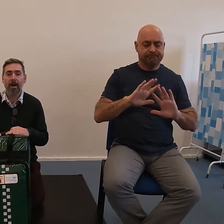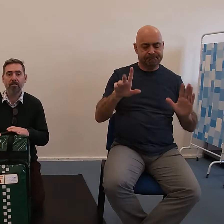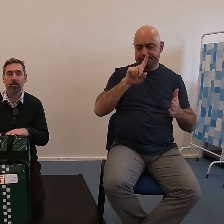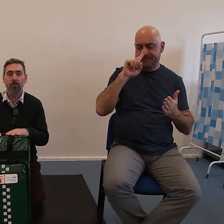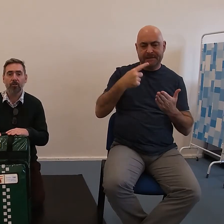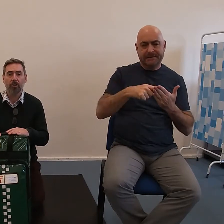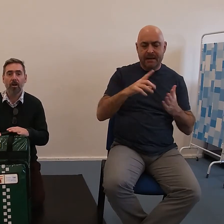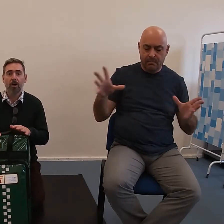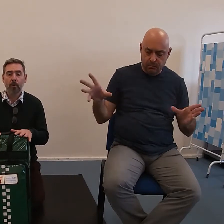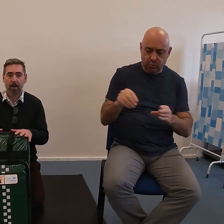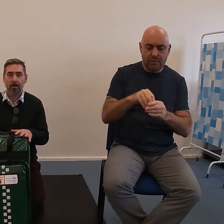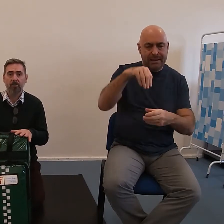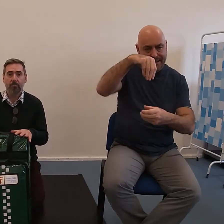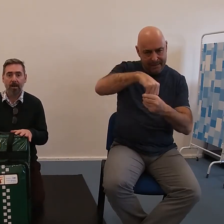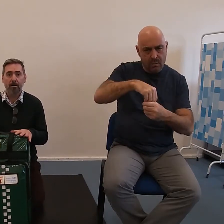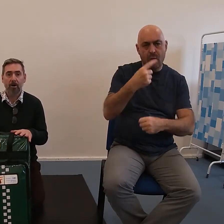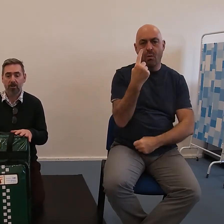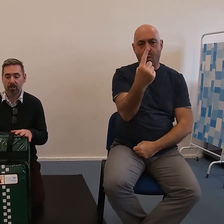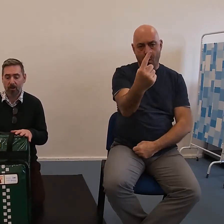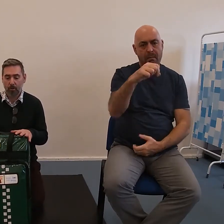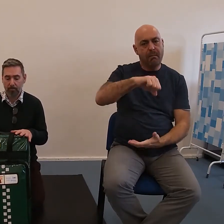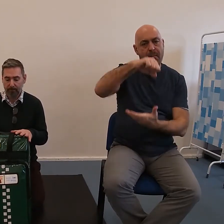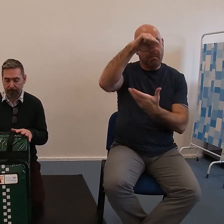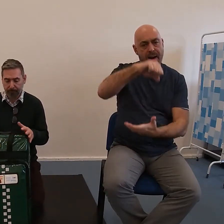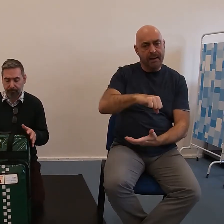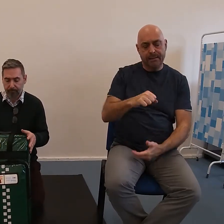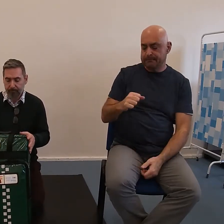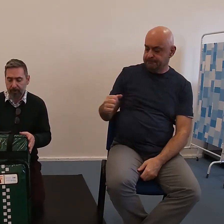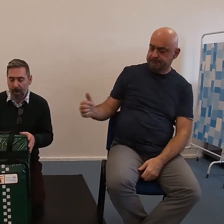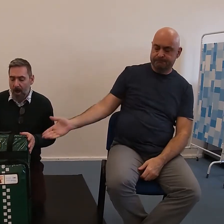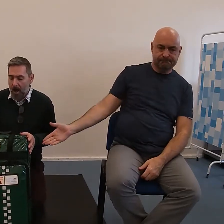a 1-bag solution when it comes to medical emergency equipment.